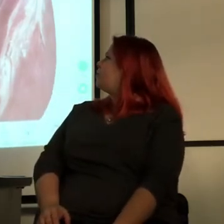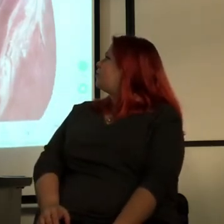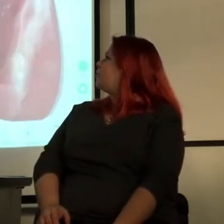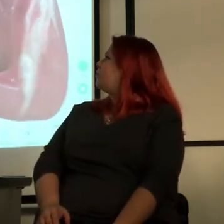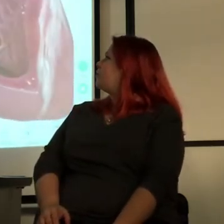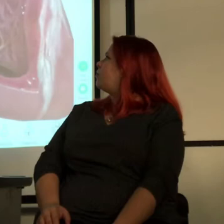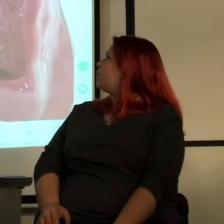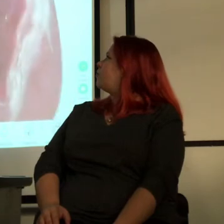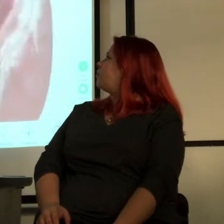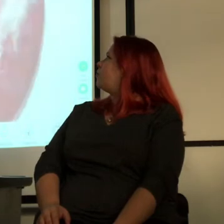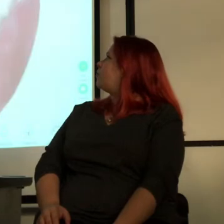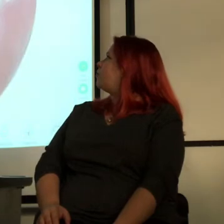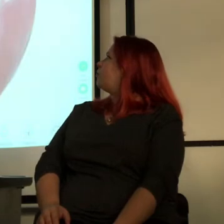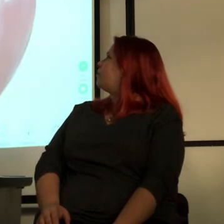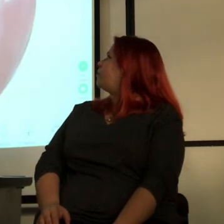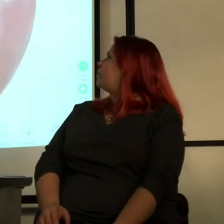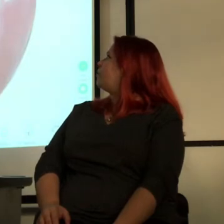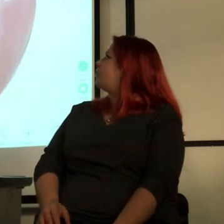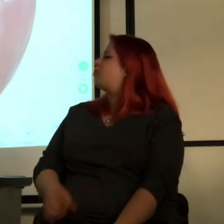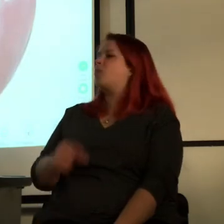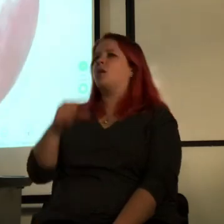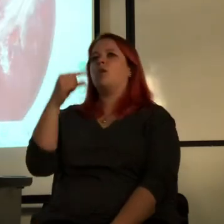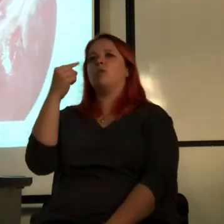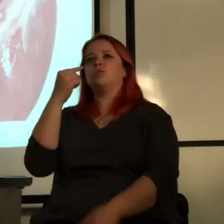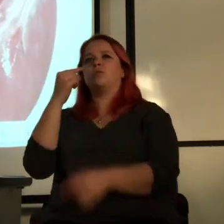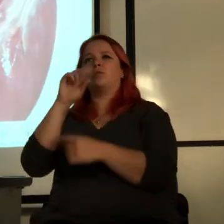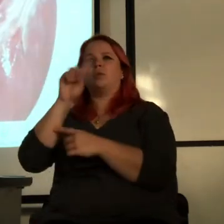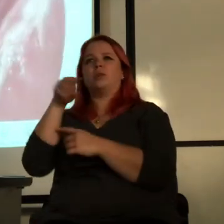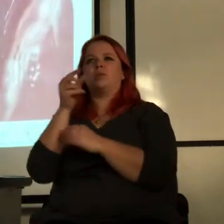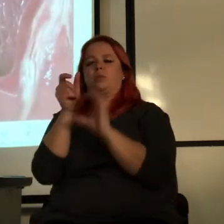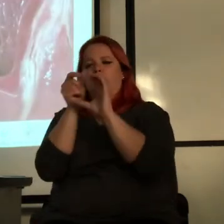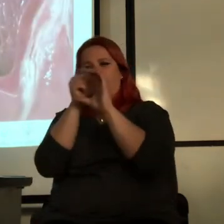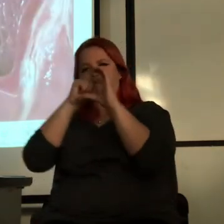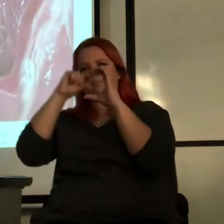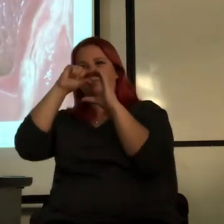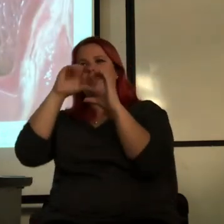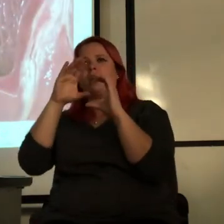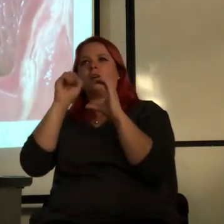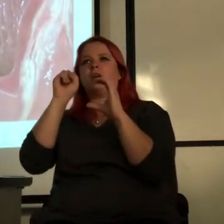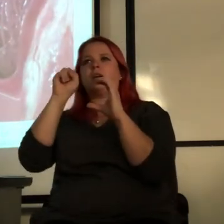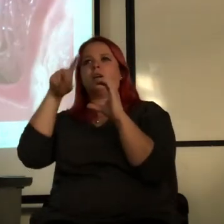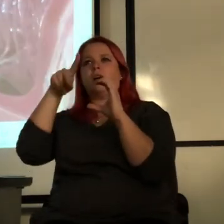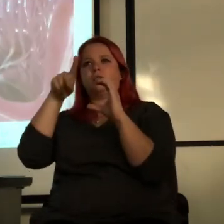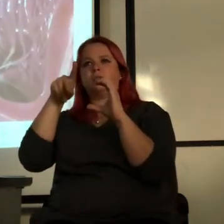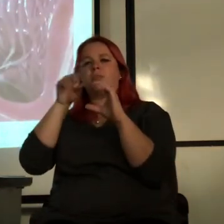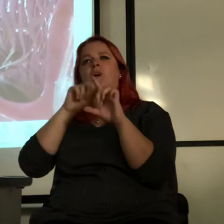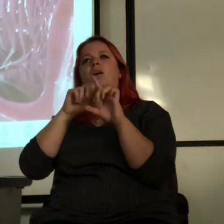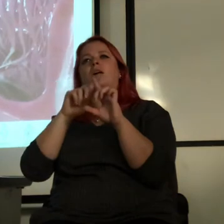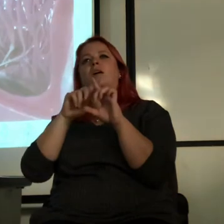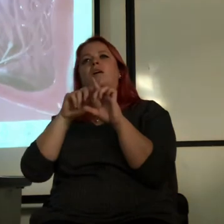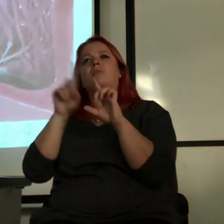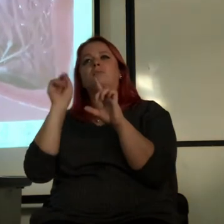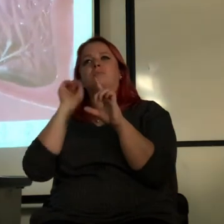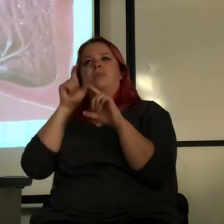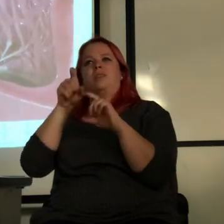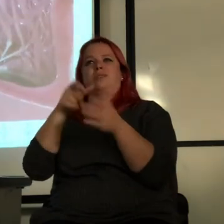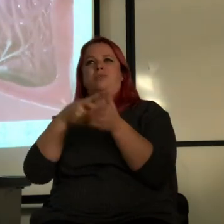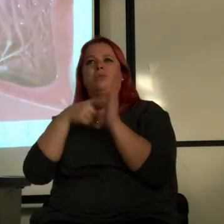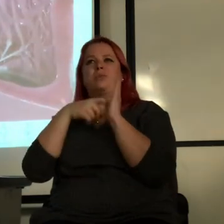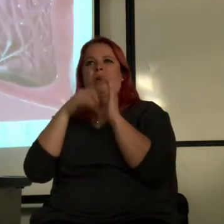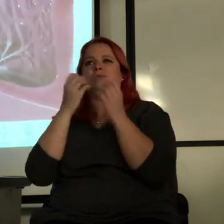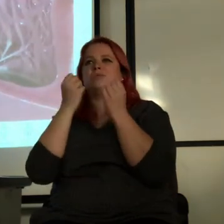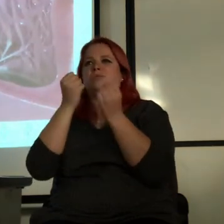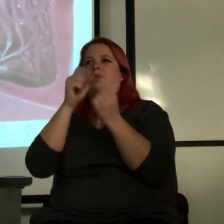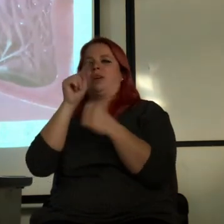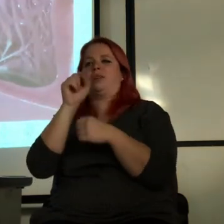So I've highlighted in green just the cusps of the valve. But those valves need these strong tendons to keep